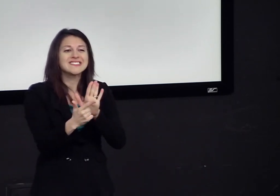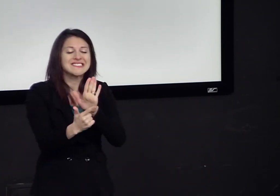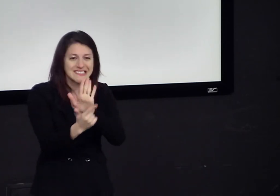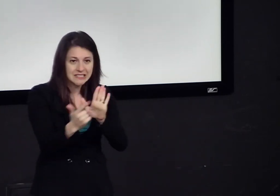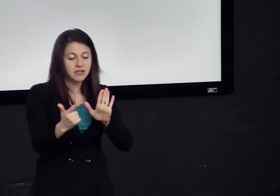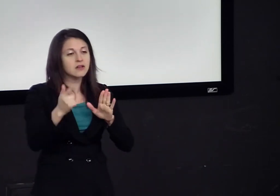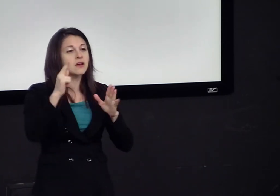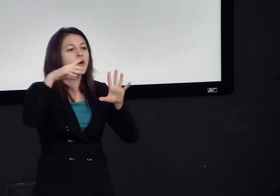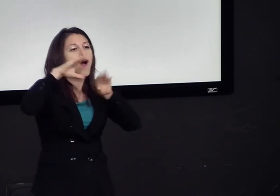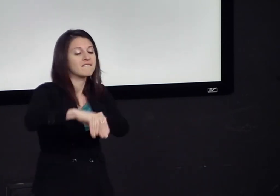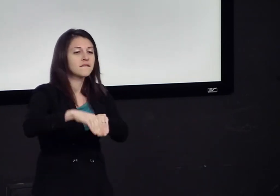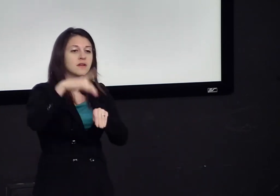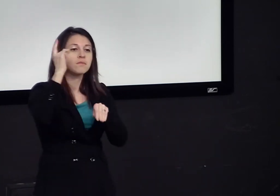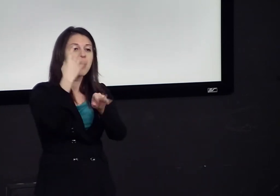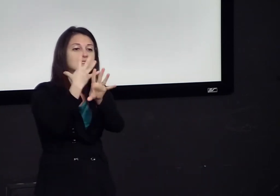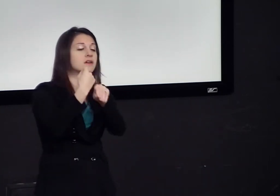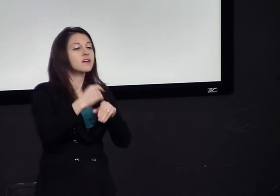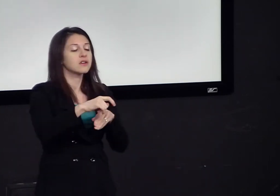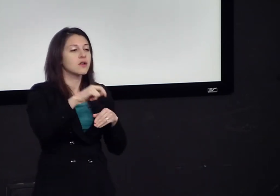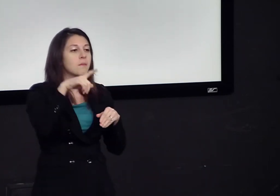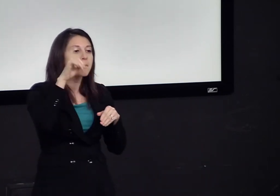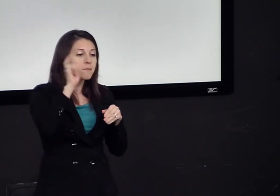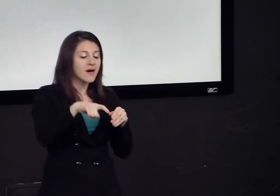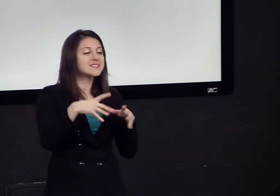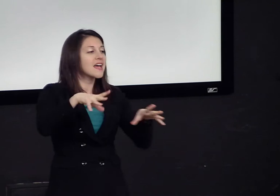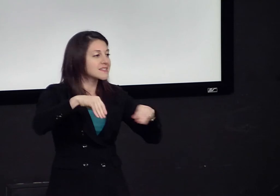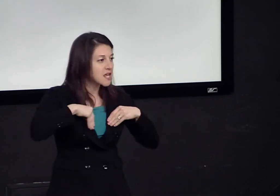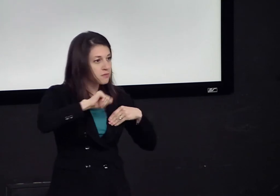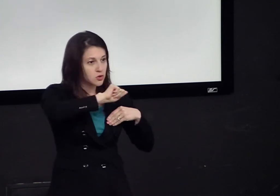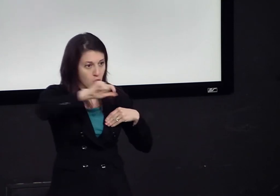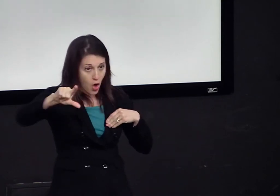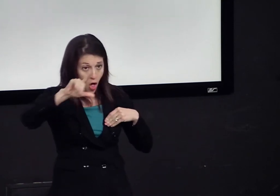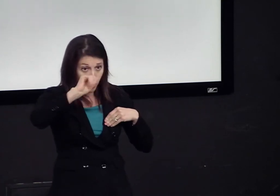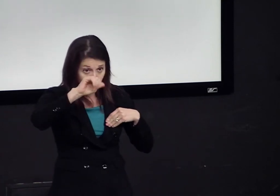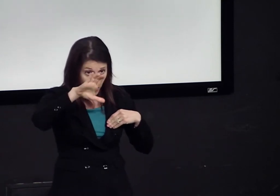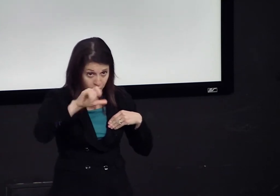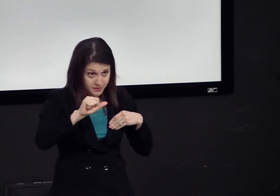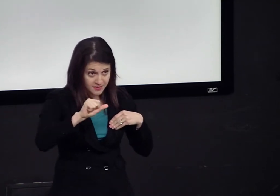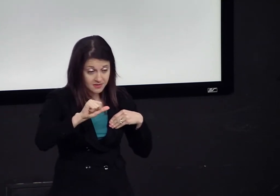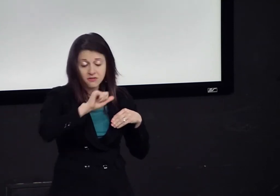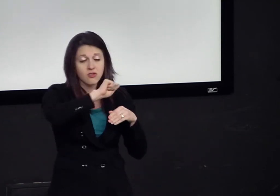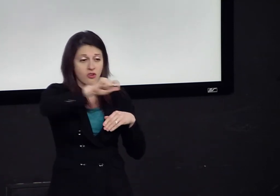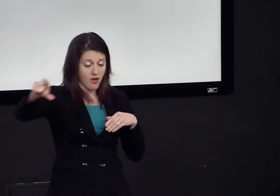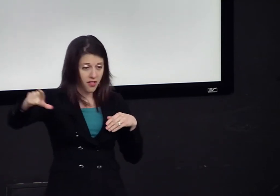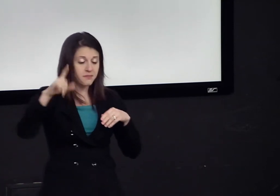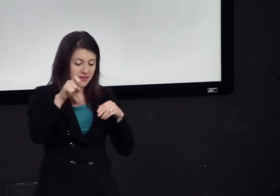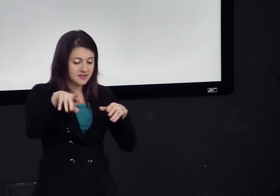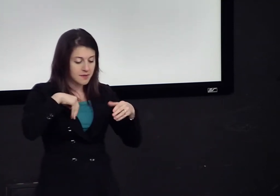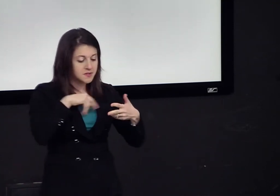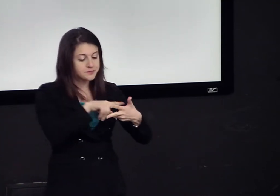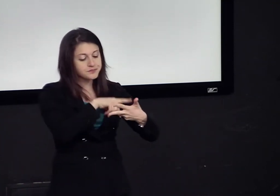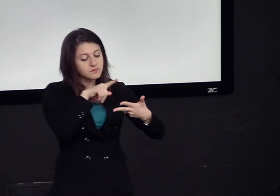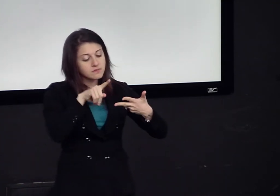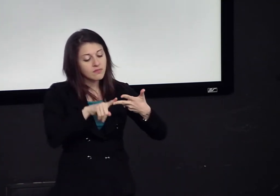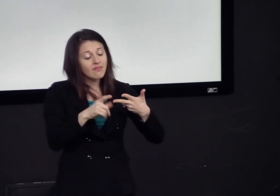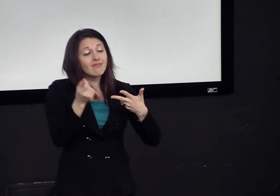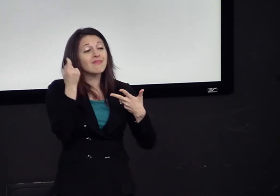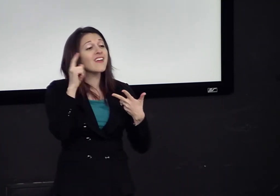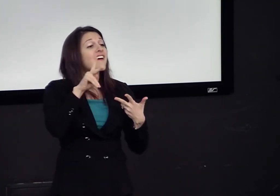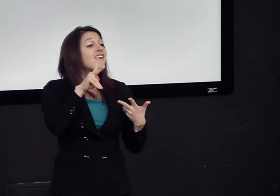VRS interpreters are not allowed to disconnect the call or must connect all calls and are not